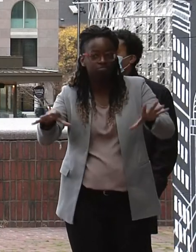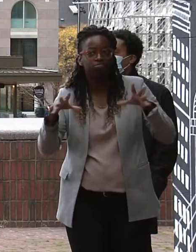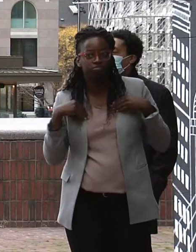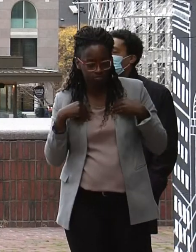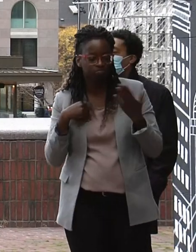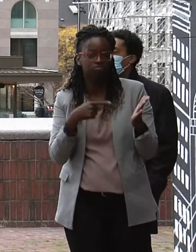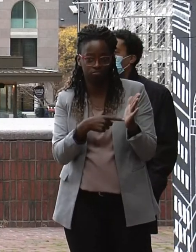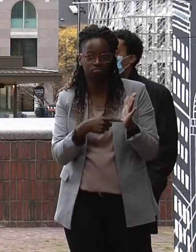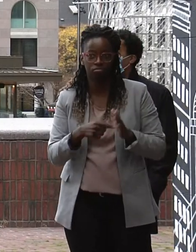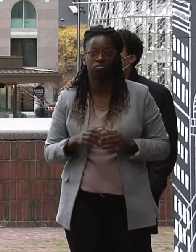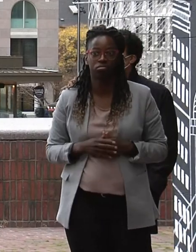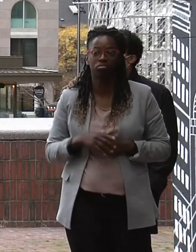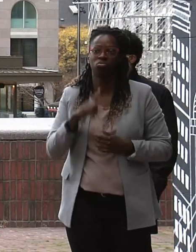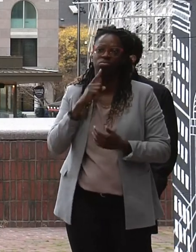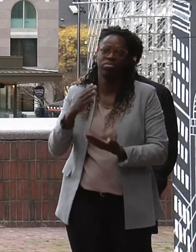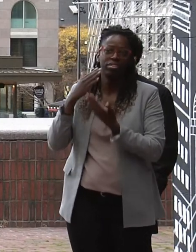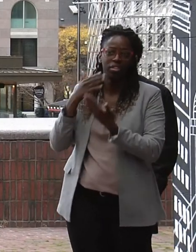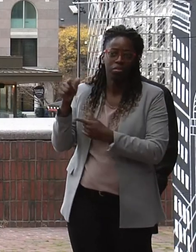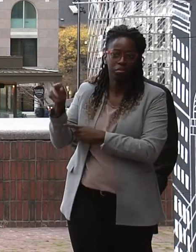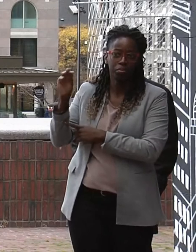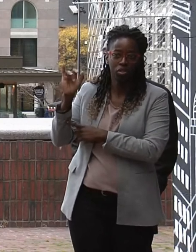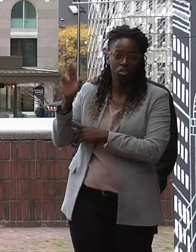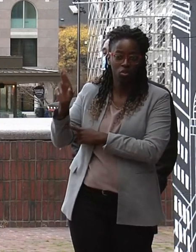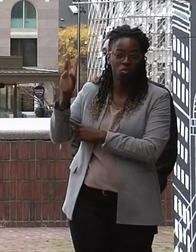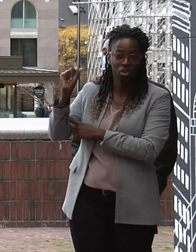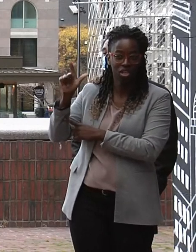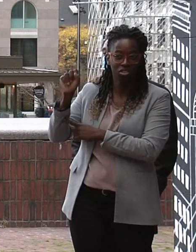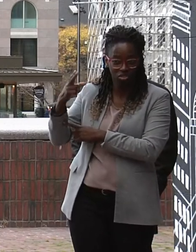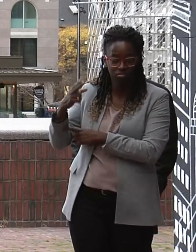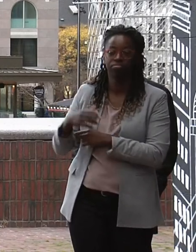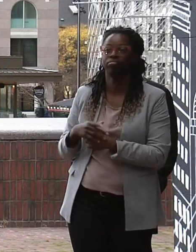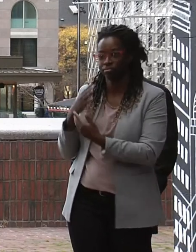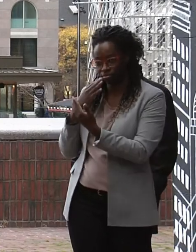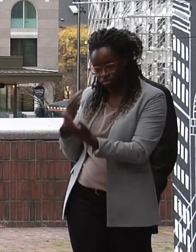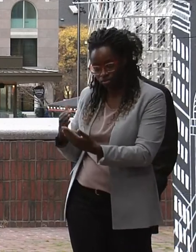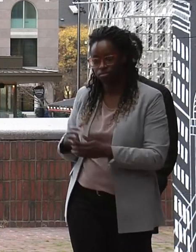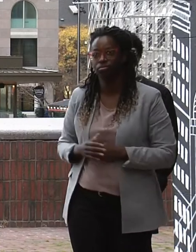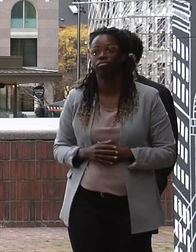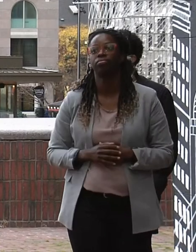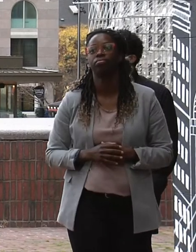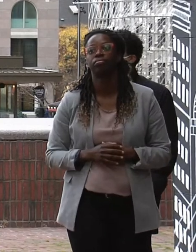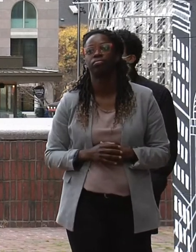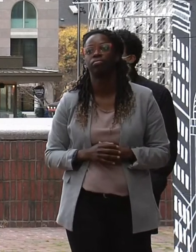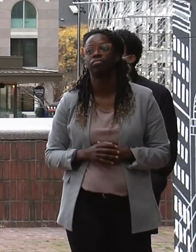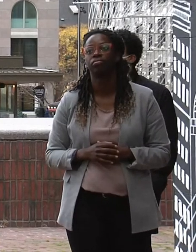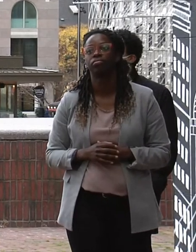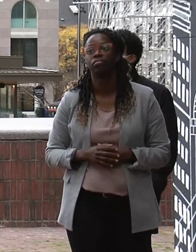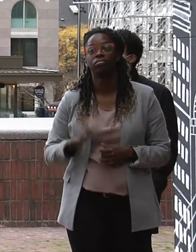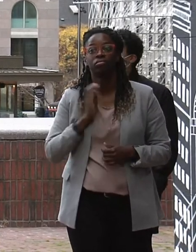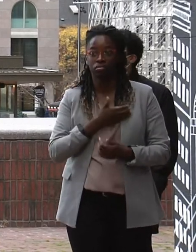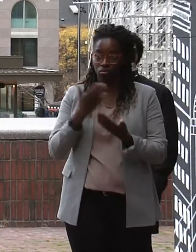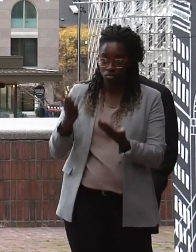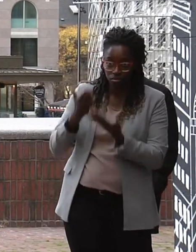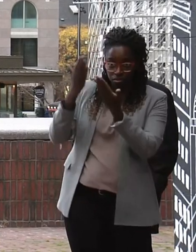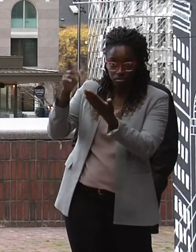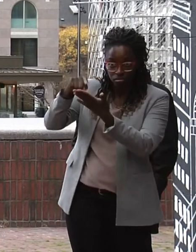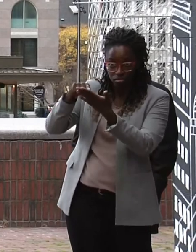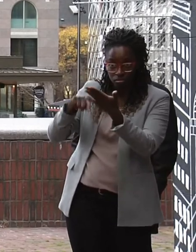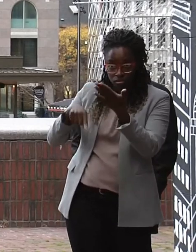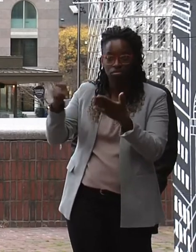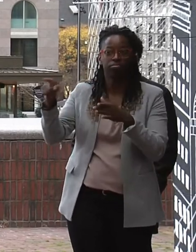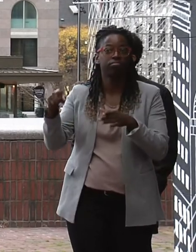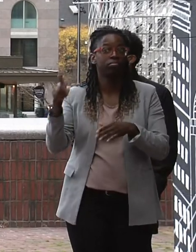thank Mayor Walsh for not only receiving and adopting these recommendations, but for respecting